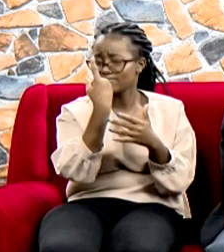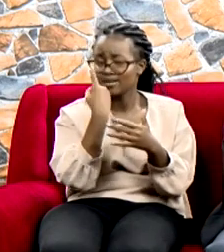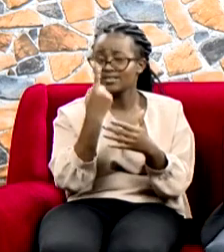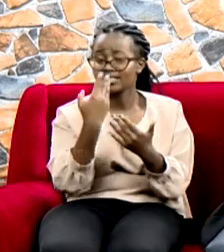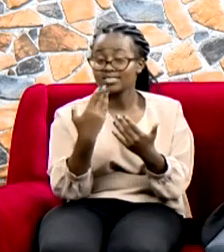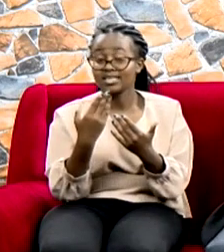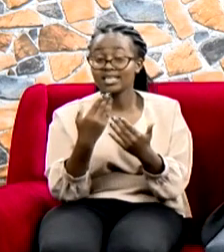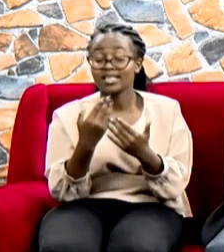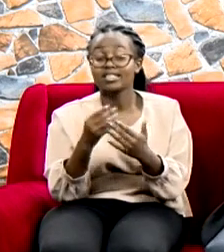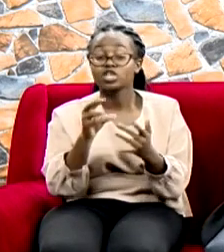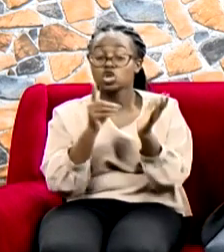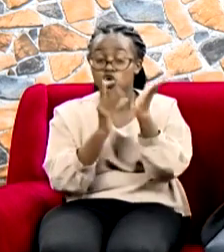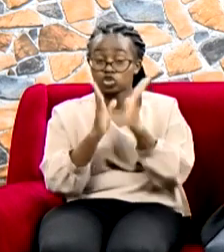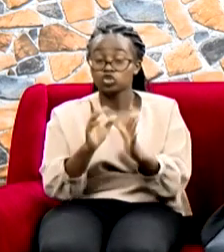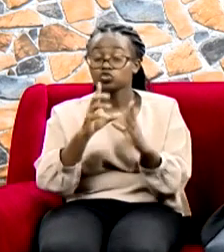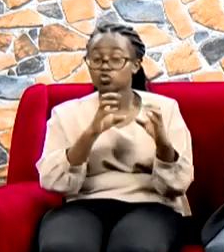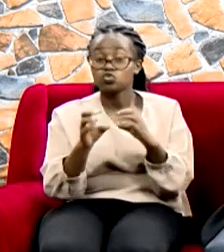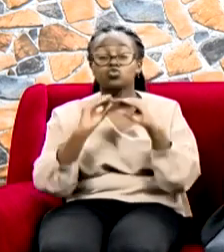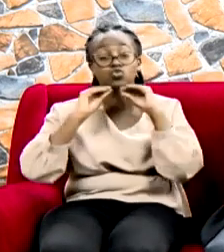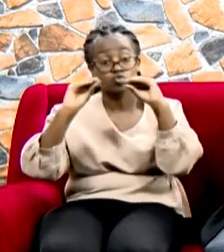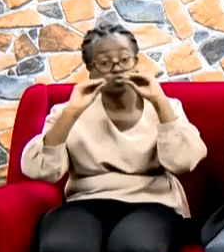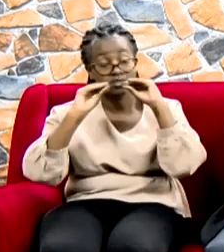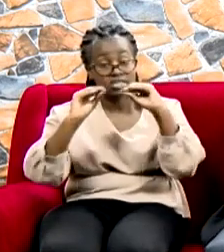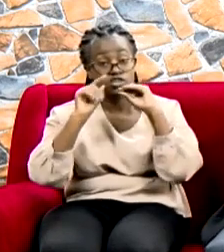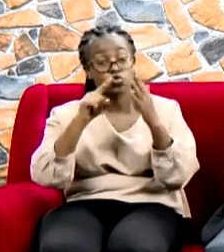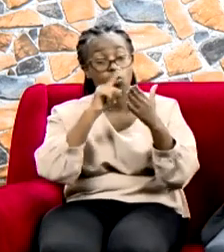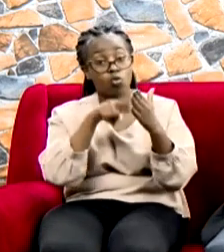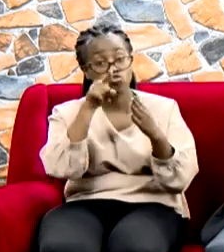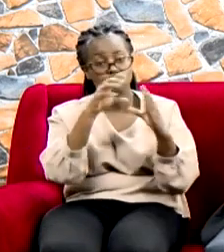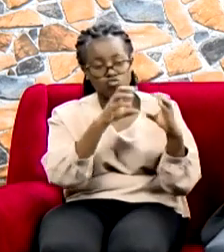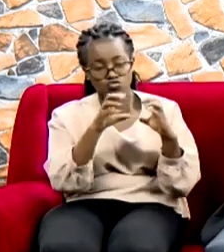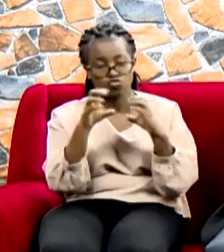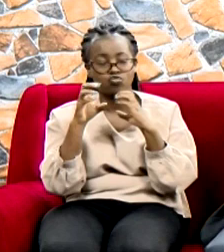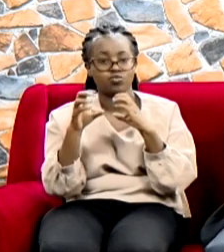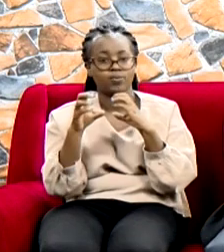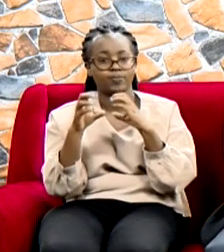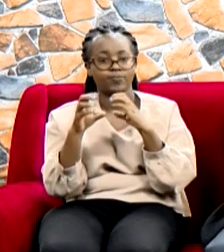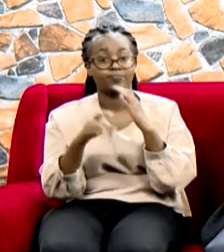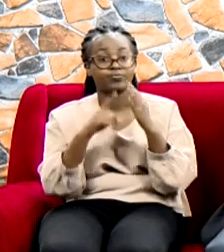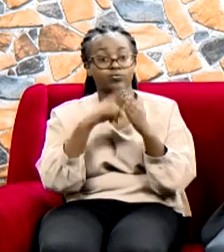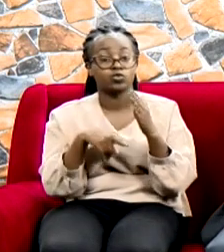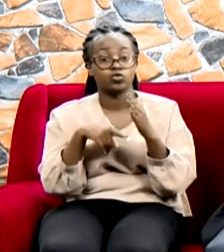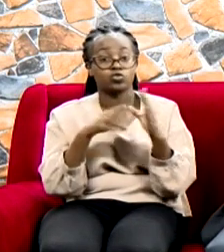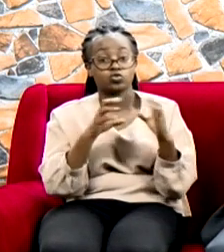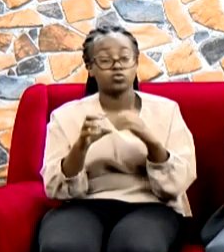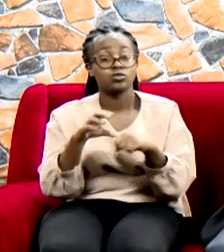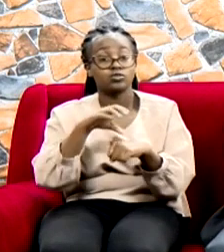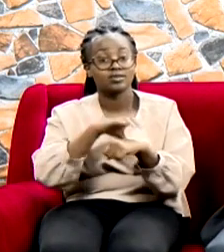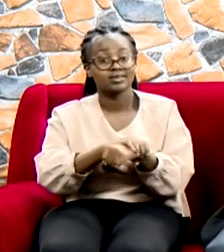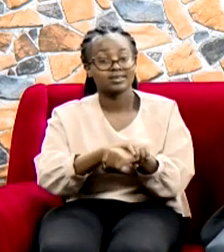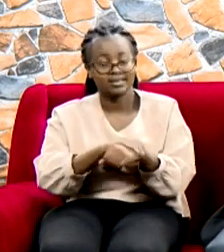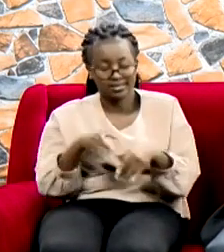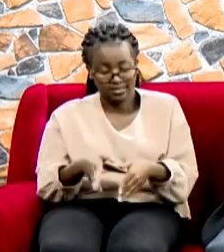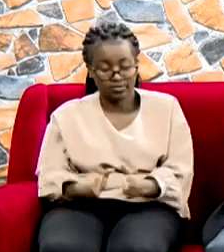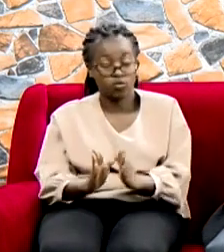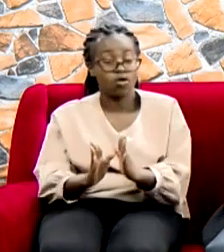the consultant should do is to teach you what you should do. Okay. Yeah, what should you do when you get home with this child?